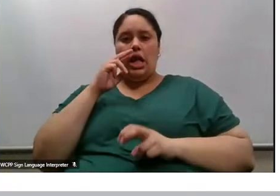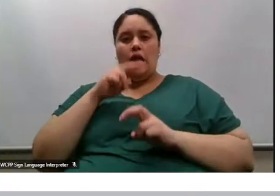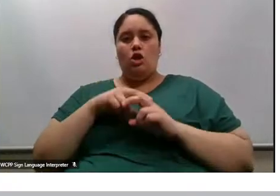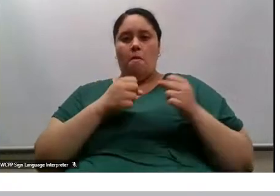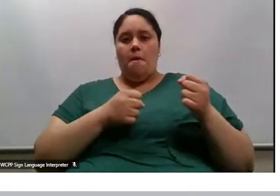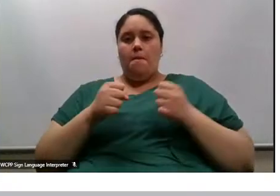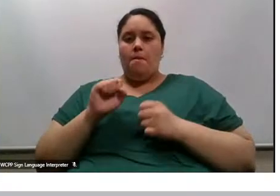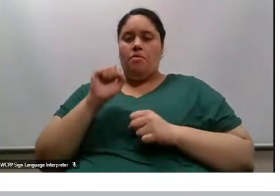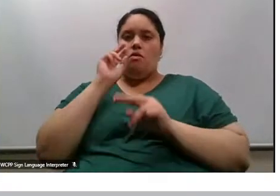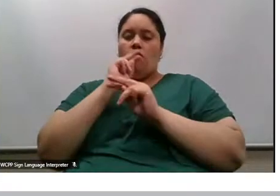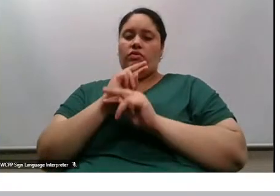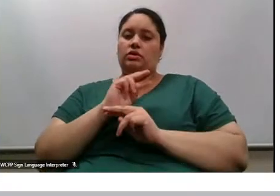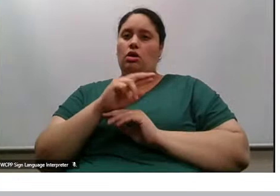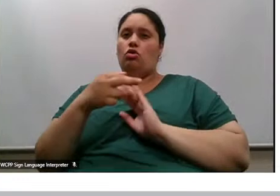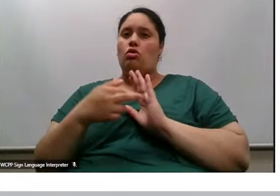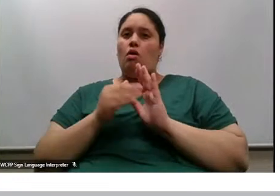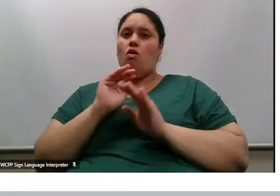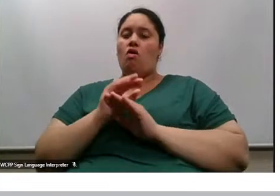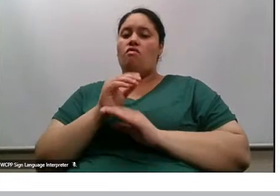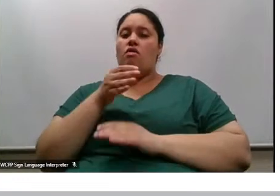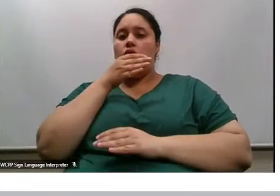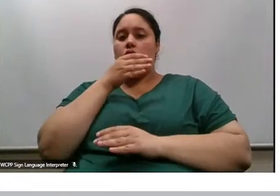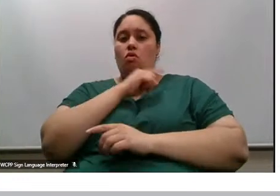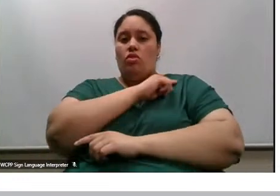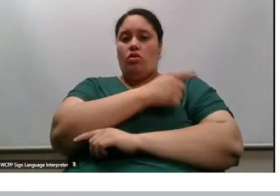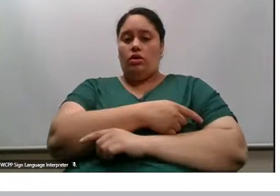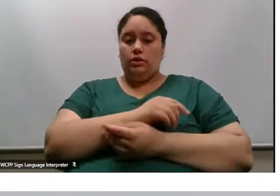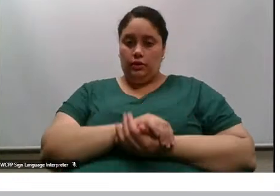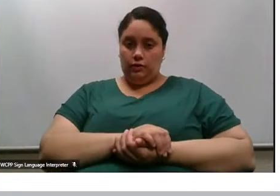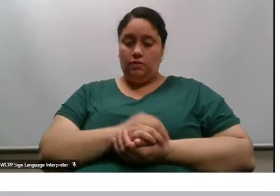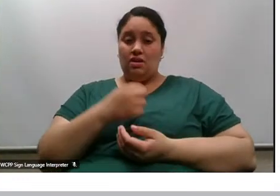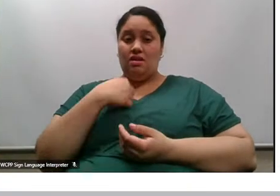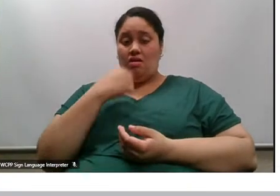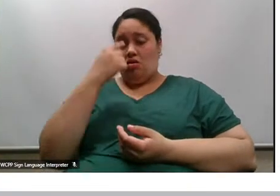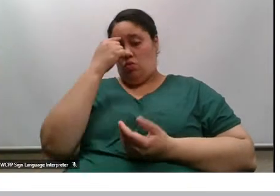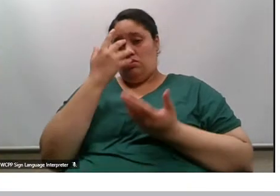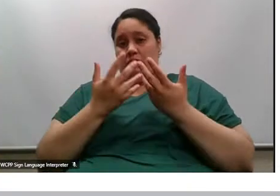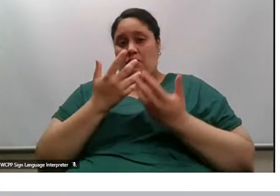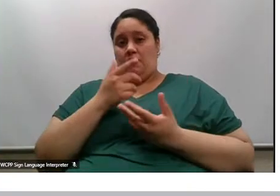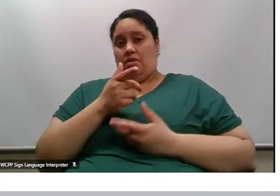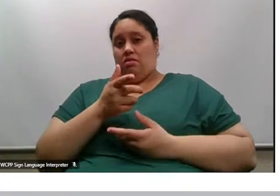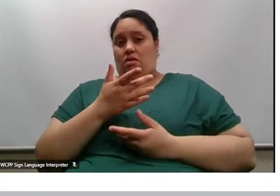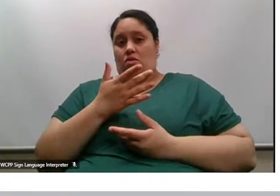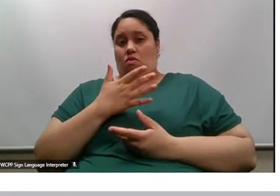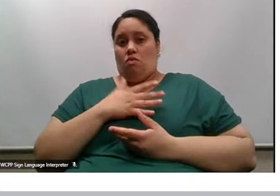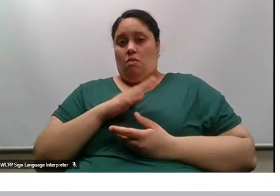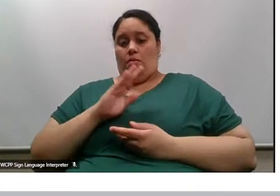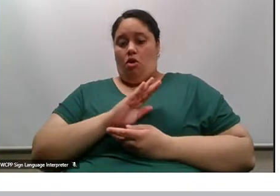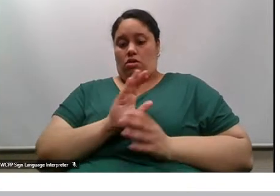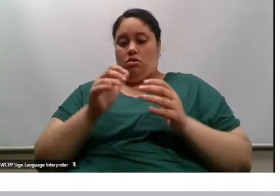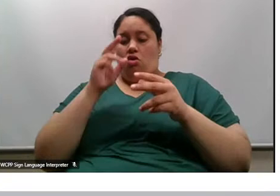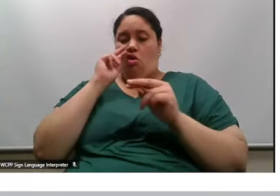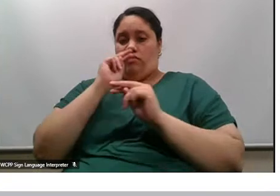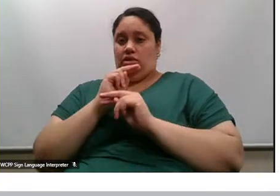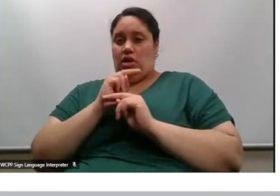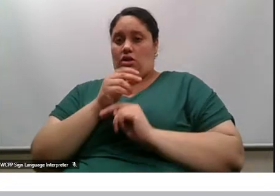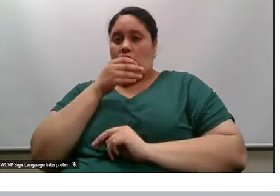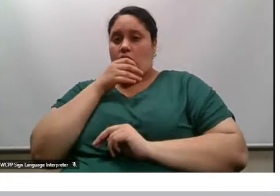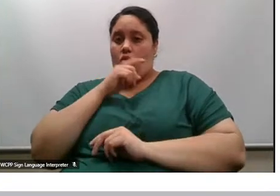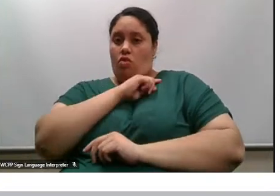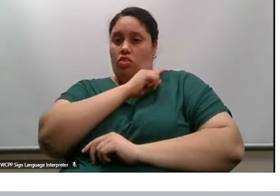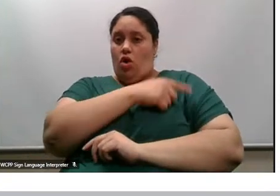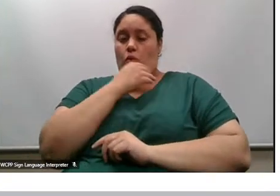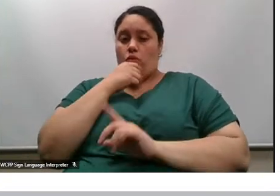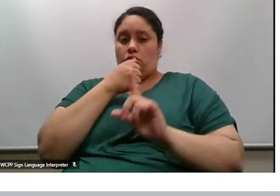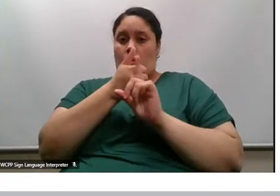its oversight over the Liquor Authority. Now, I would have thought that the first body of oversight over the Liquor Authority is its